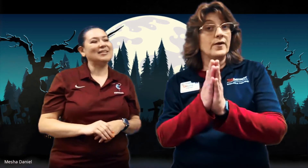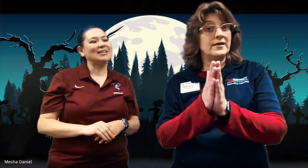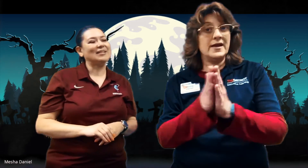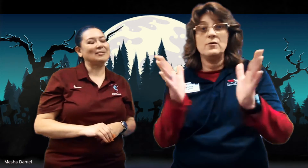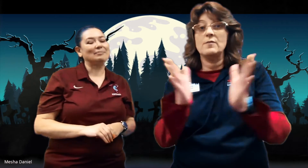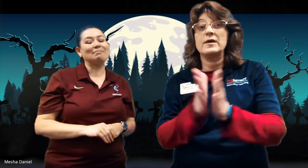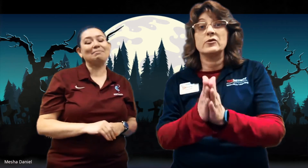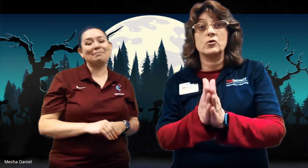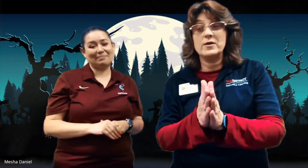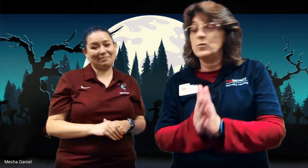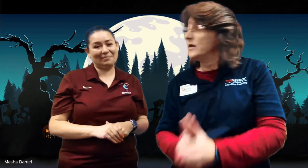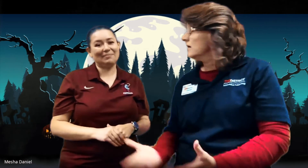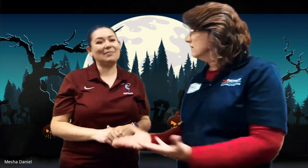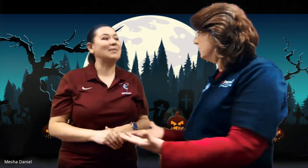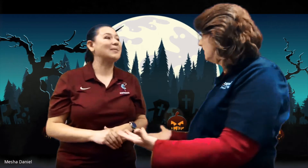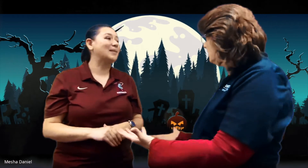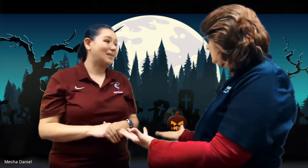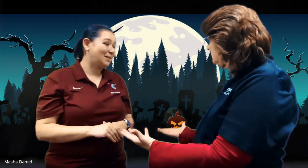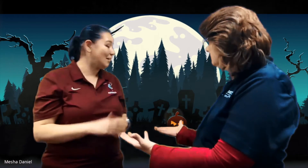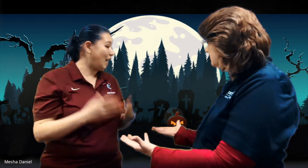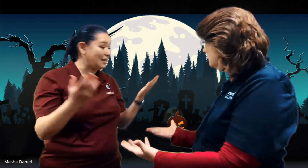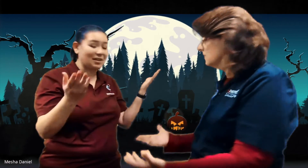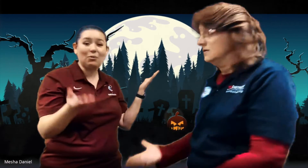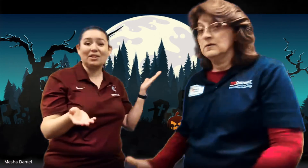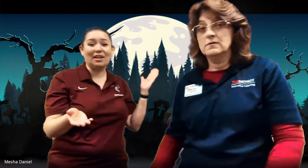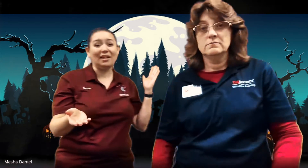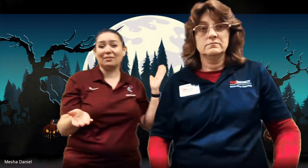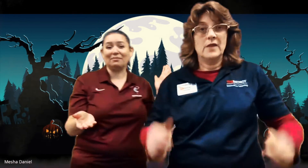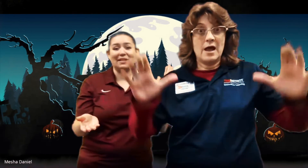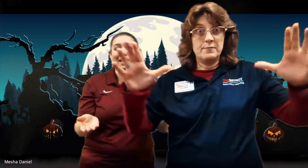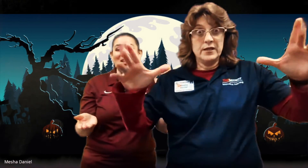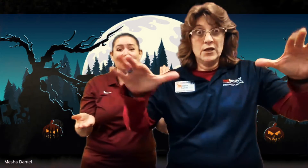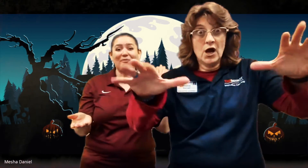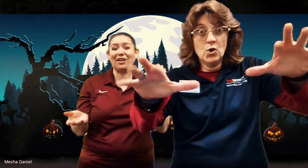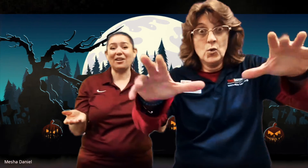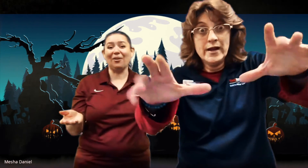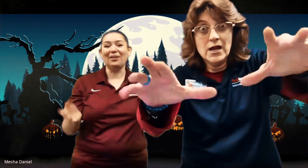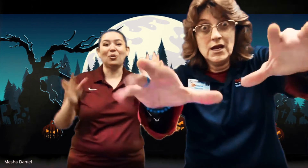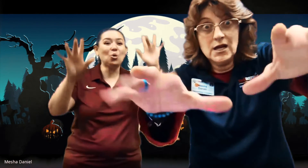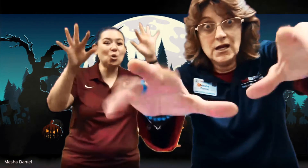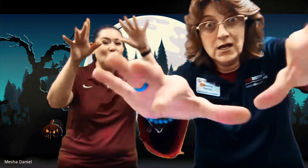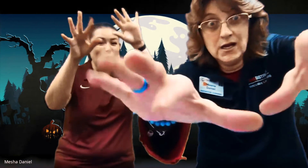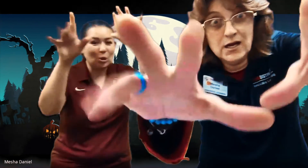day. We hope you have a great week. Anything else? I think we're done. Happy Halloween.